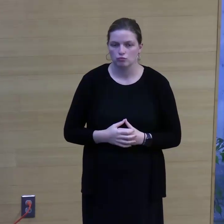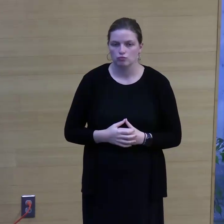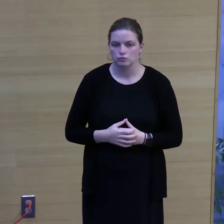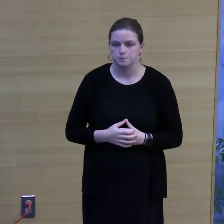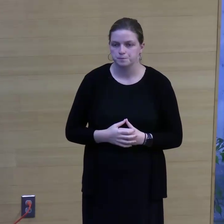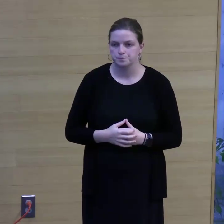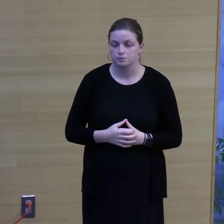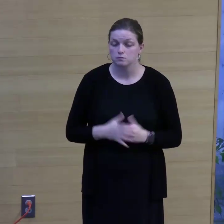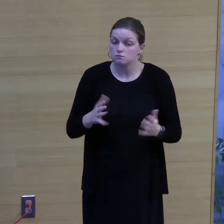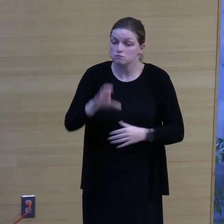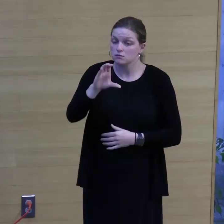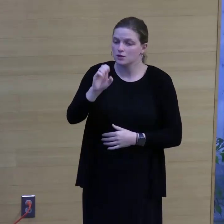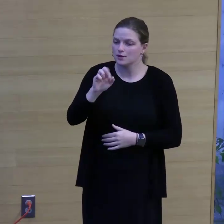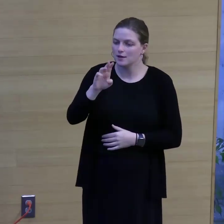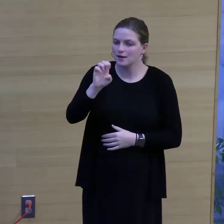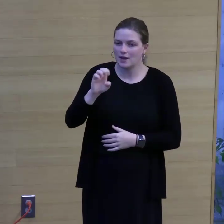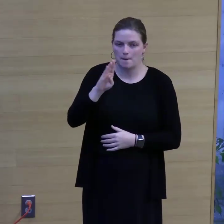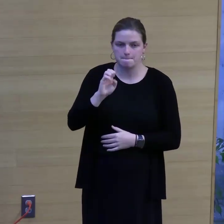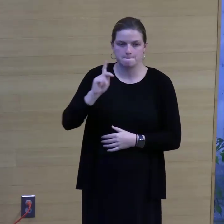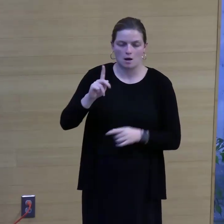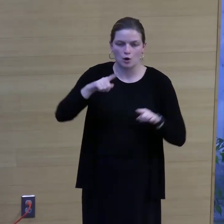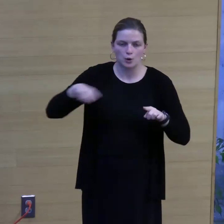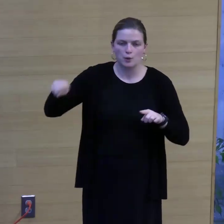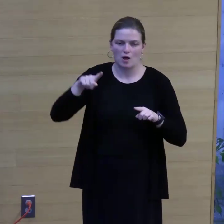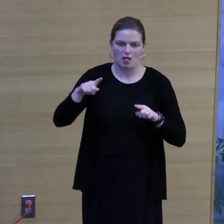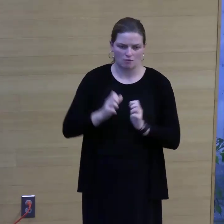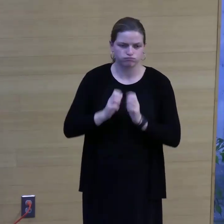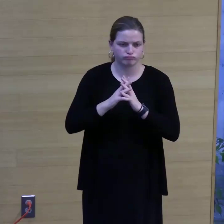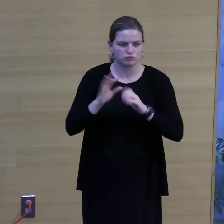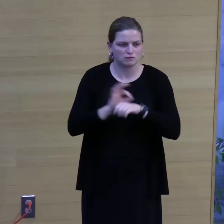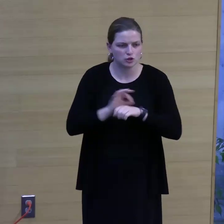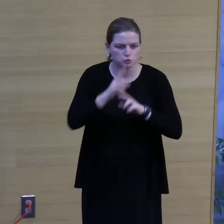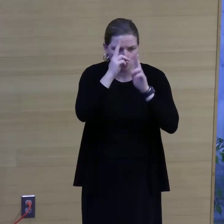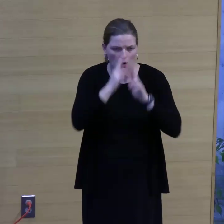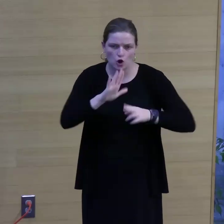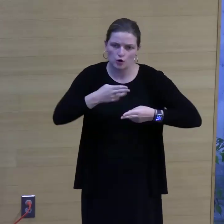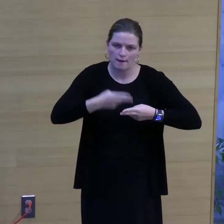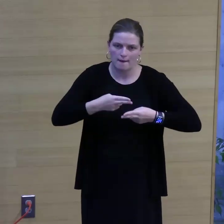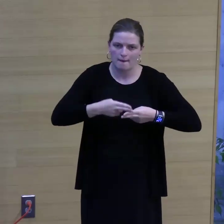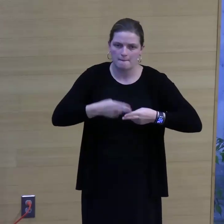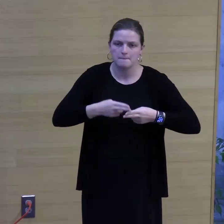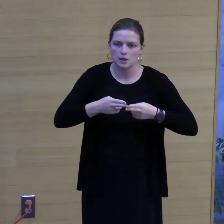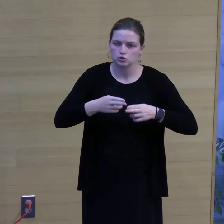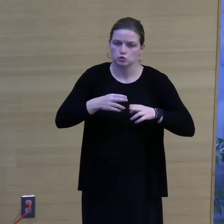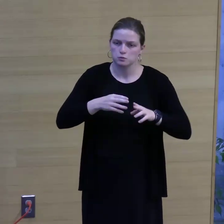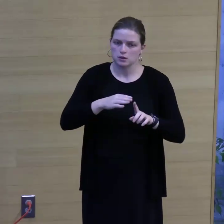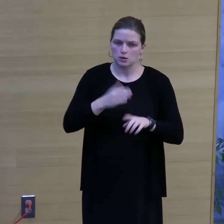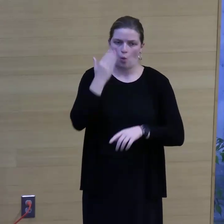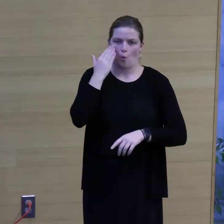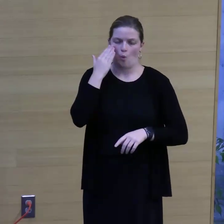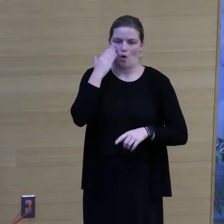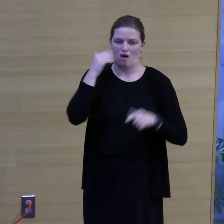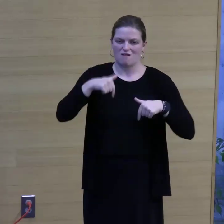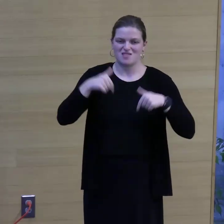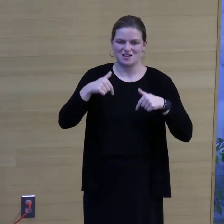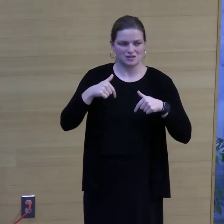So Carrie Buck, I just love that you all have created this fellowship to honor her name and to bring awareness to this, and so that we can